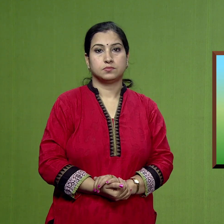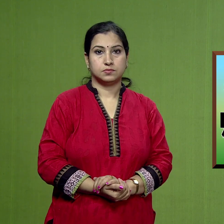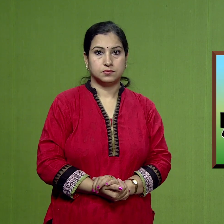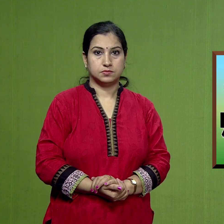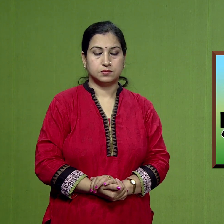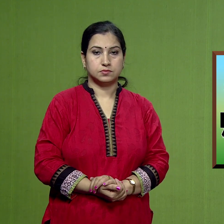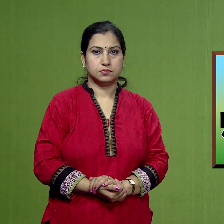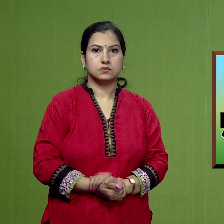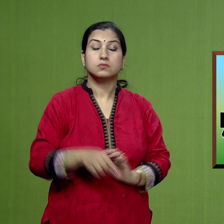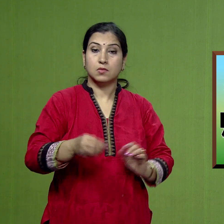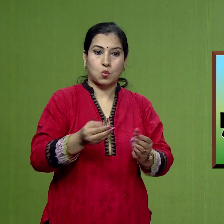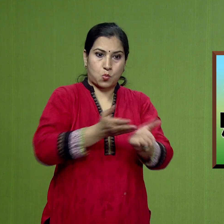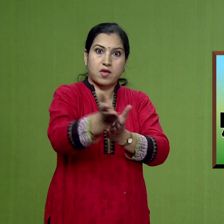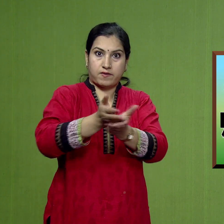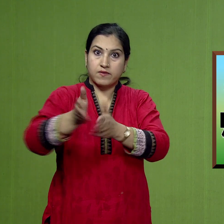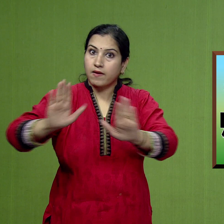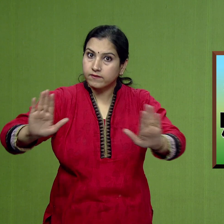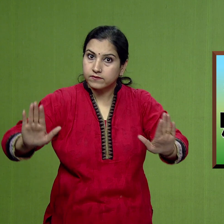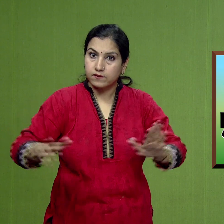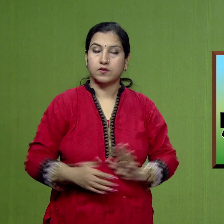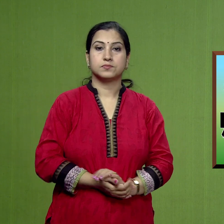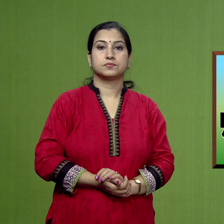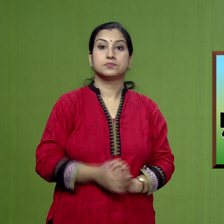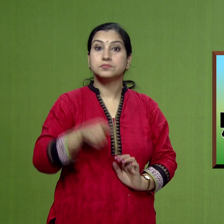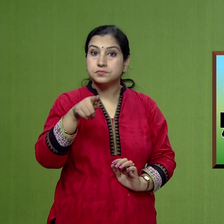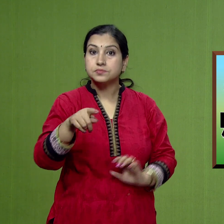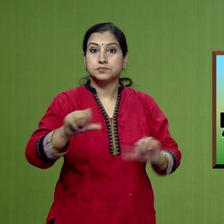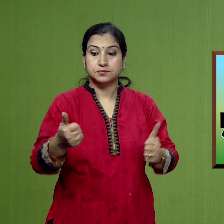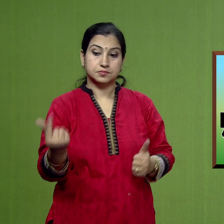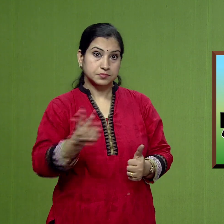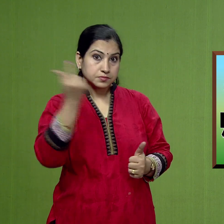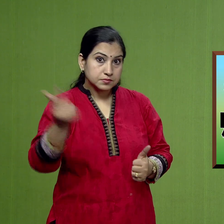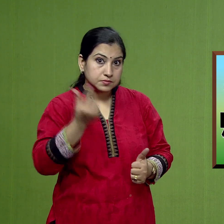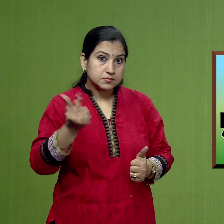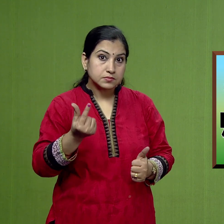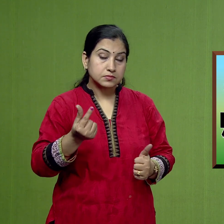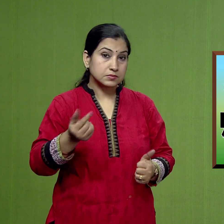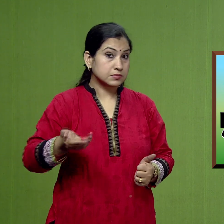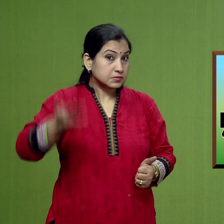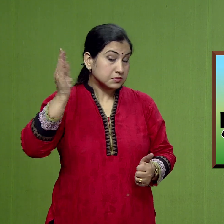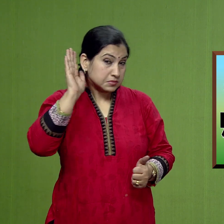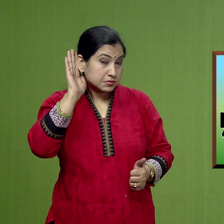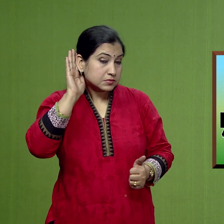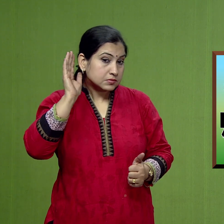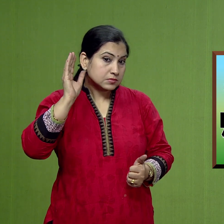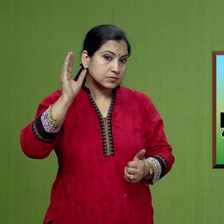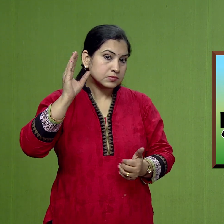There are some ways which can be used to control noise pollution.